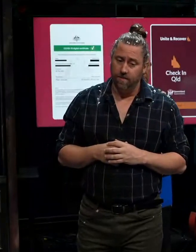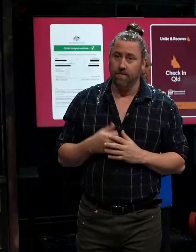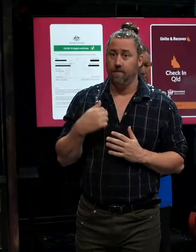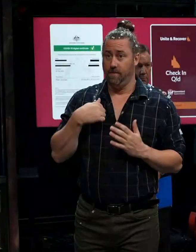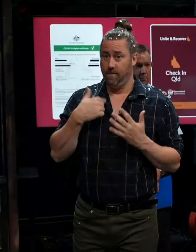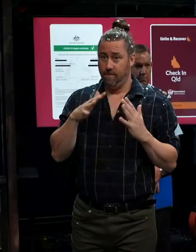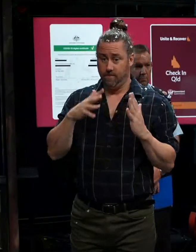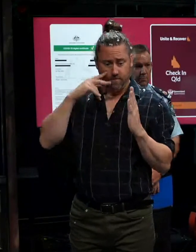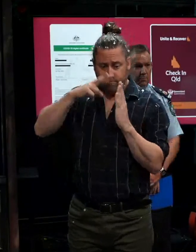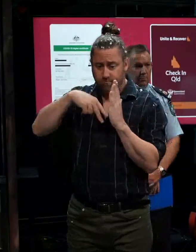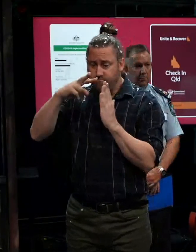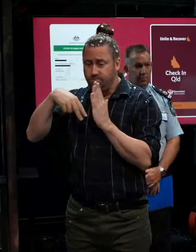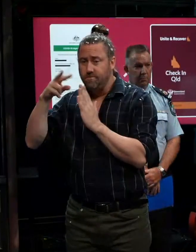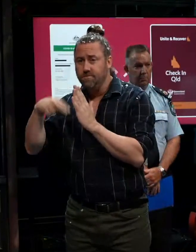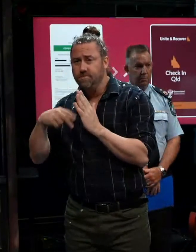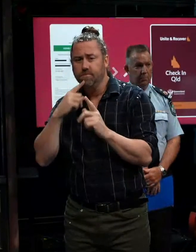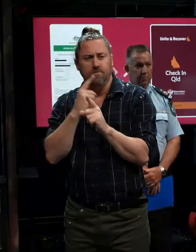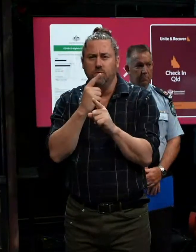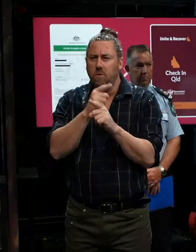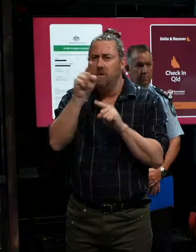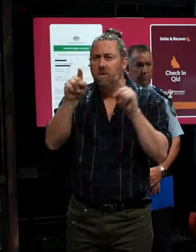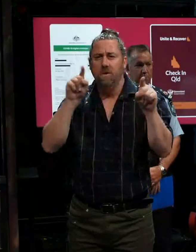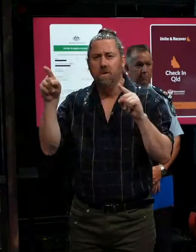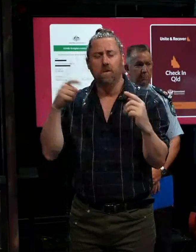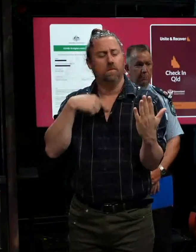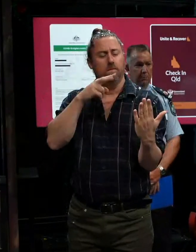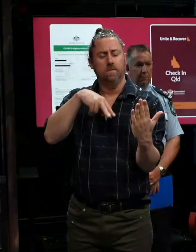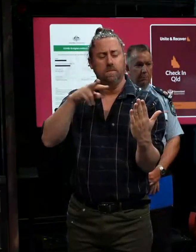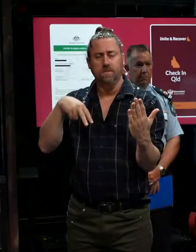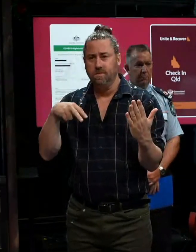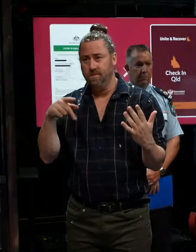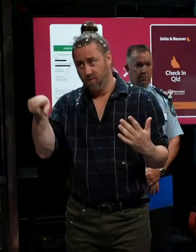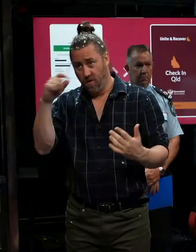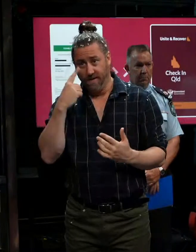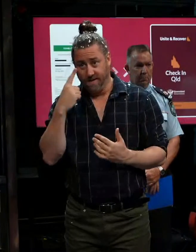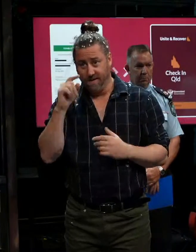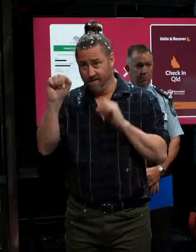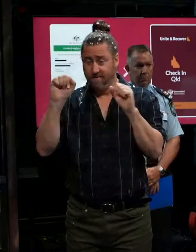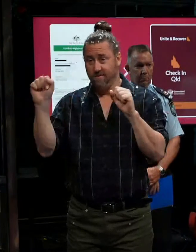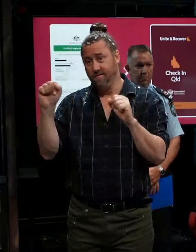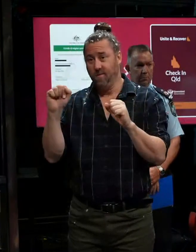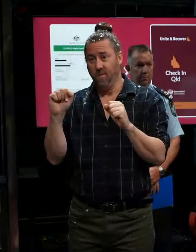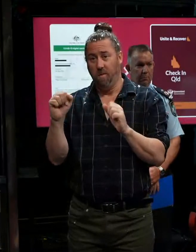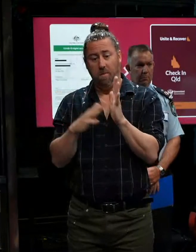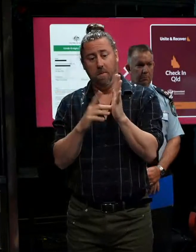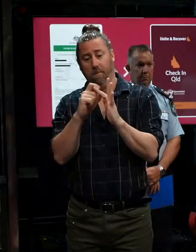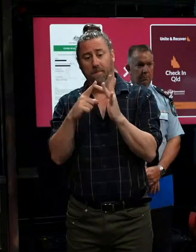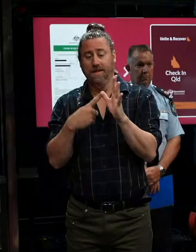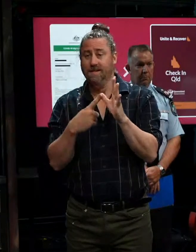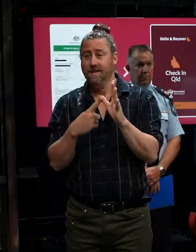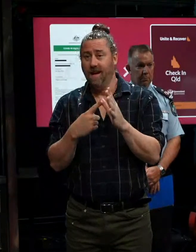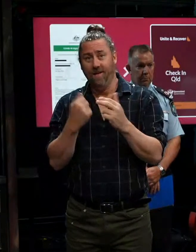looked at what some of the descriptions have been that you've been promoting on in your stories. It would